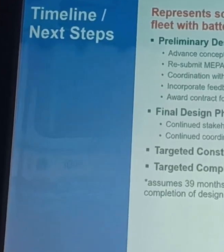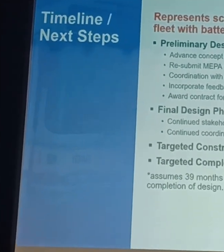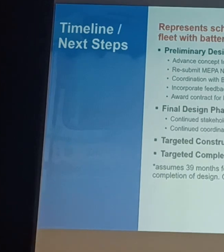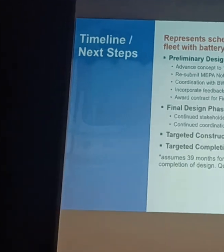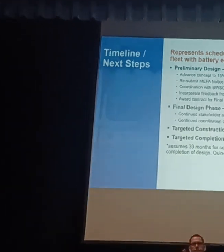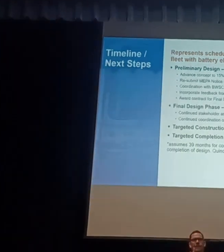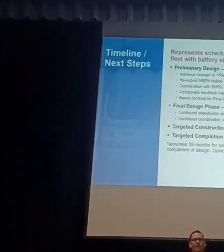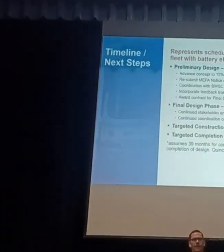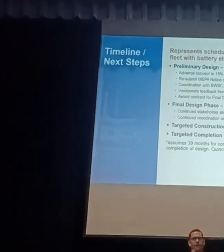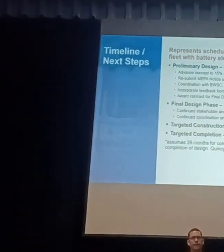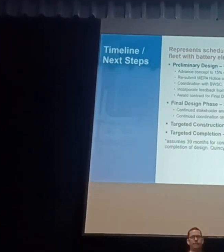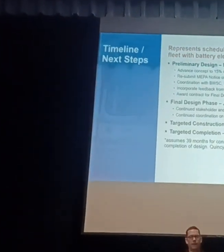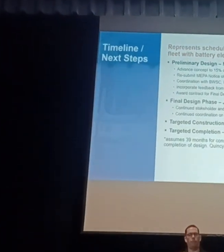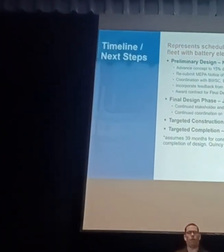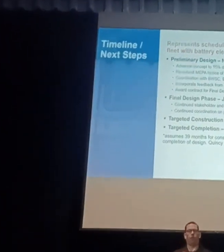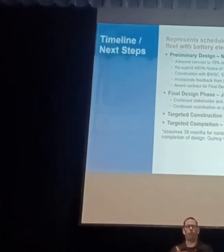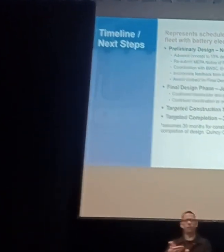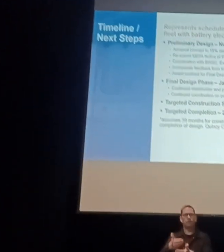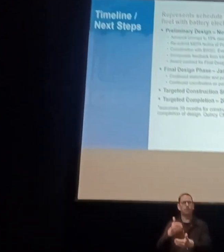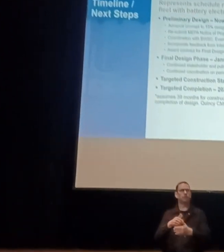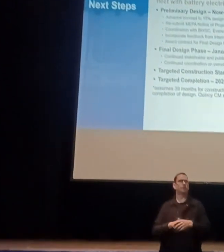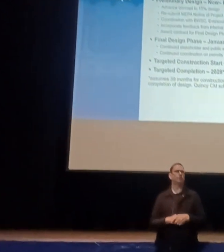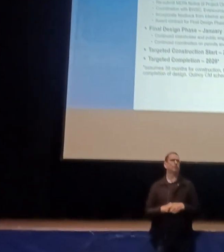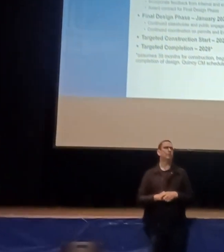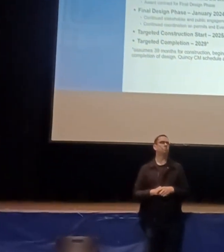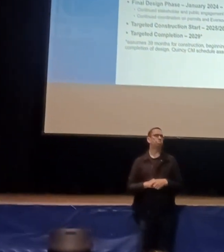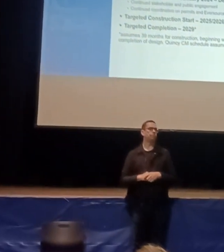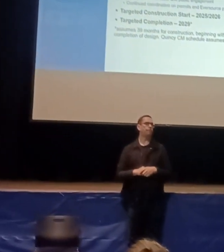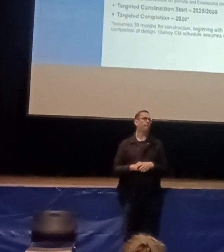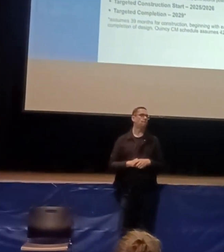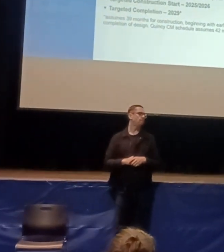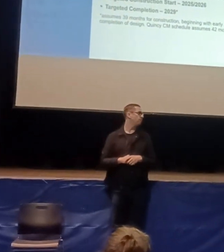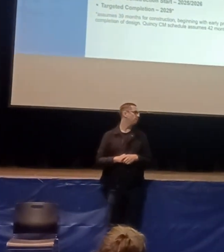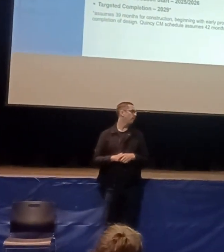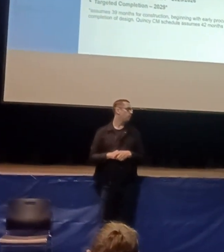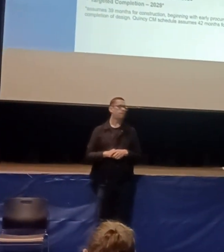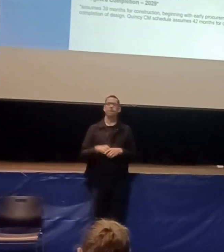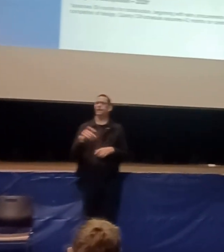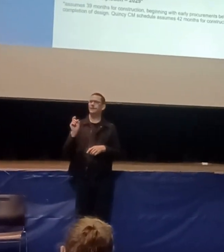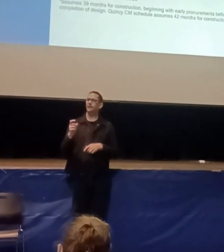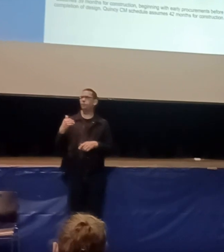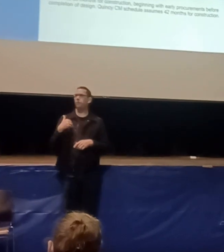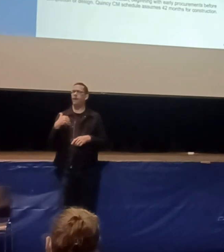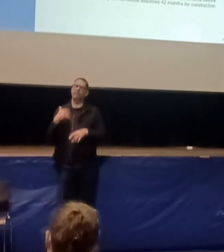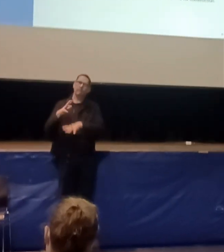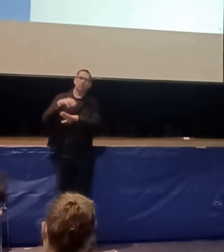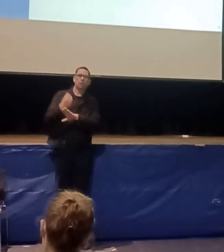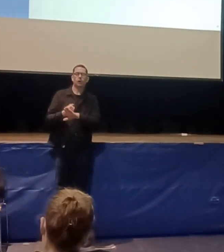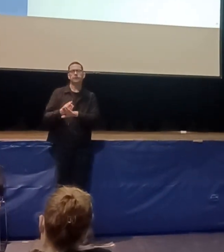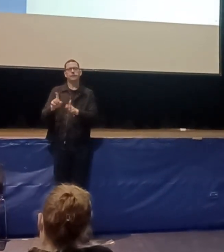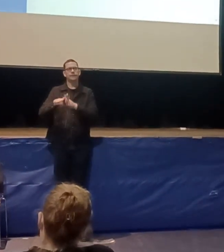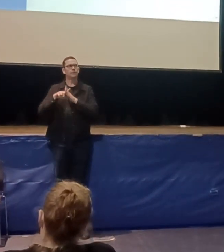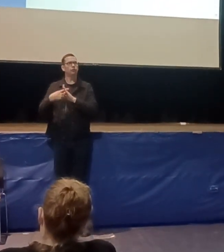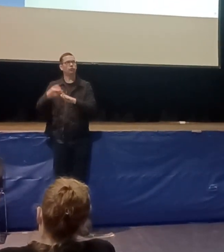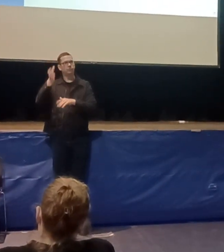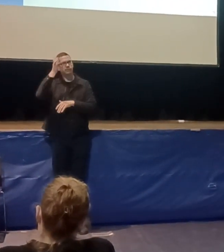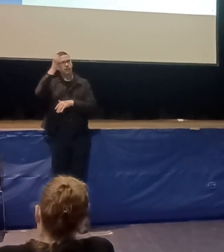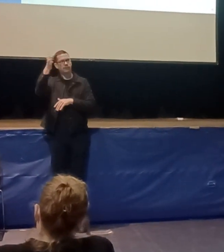go through. So we need to make sure that we have locked in this initial concept so that we can get moving on that.